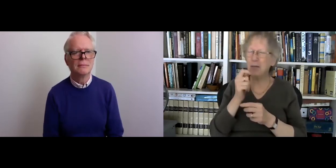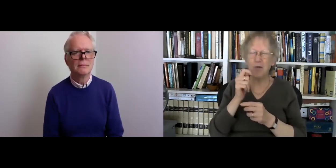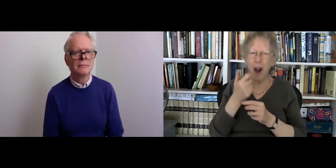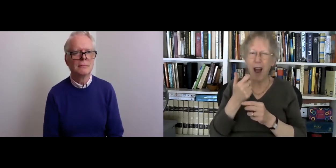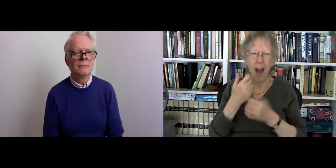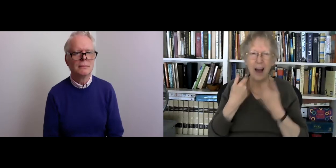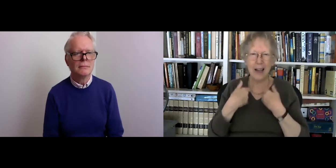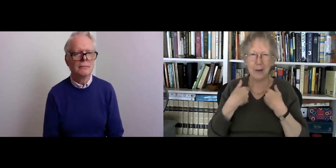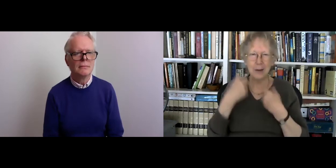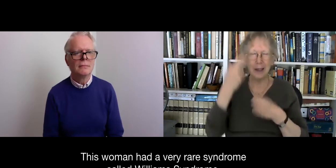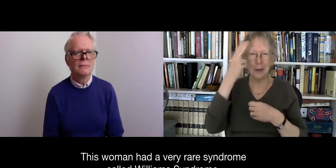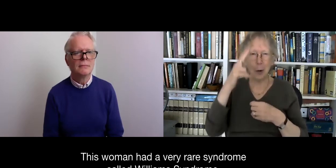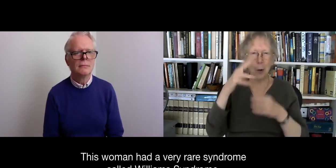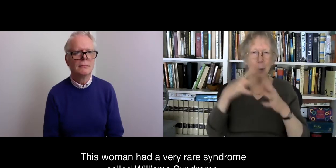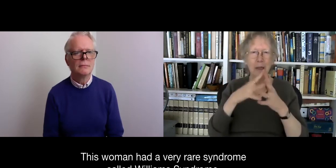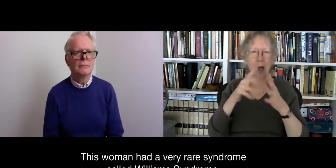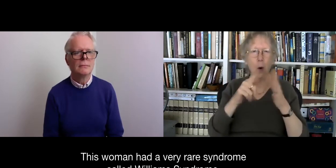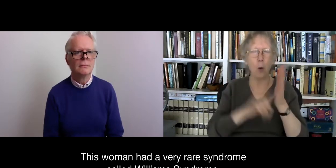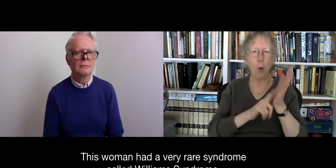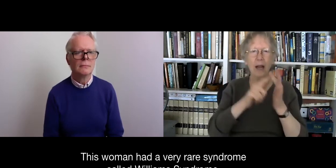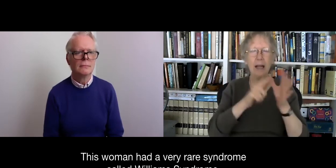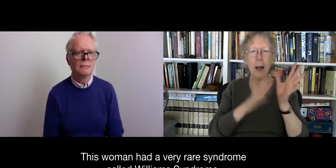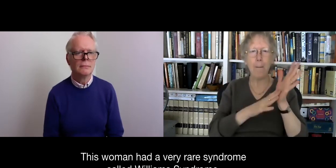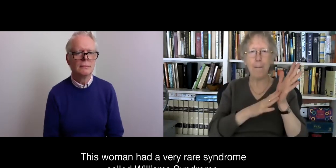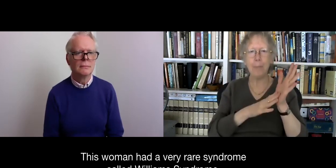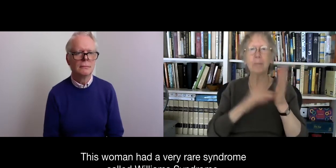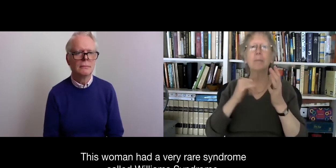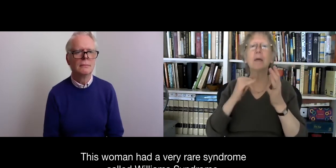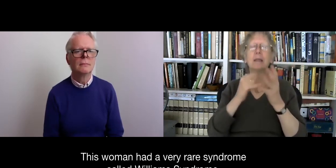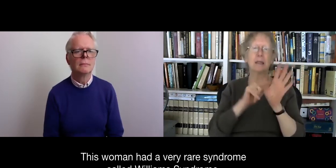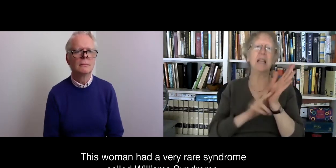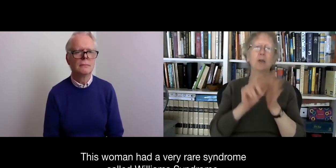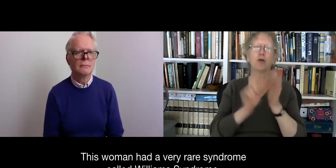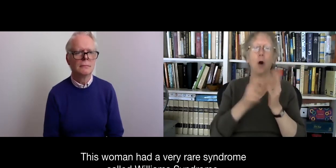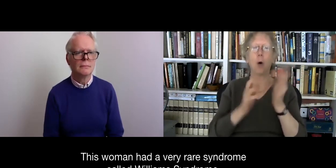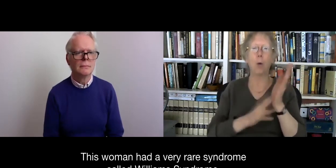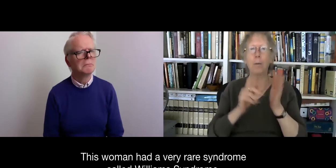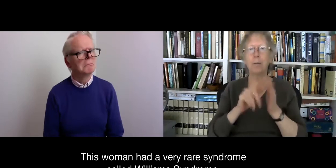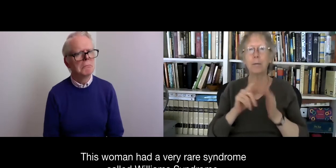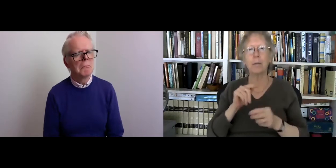And this woman had a very rare syndrome called Williams syndrome,